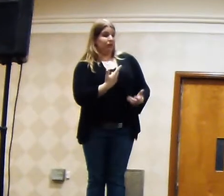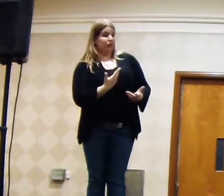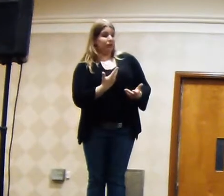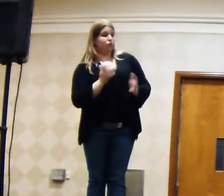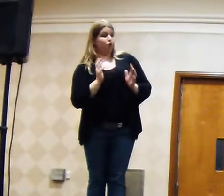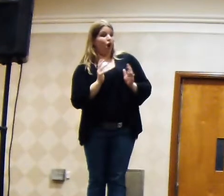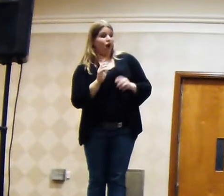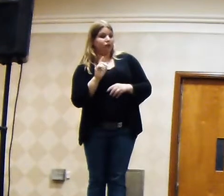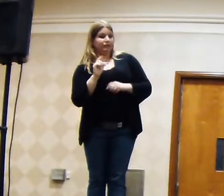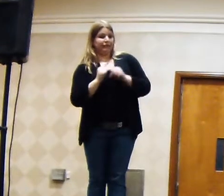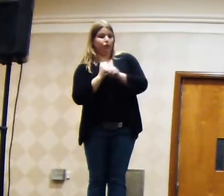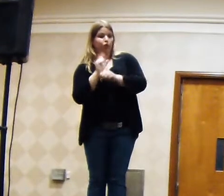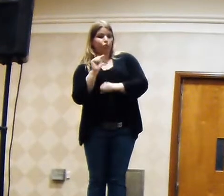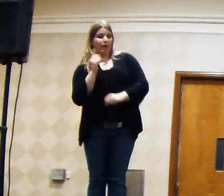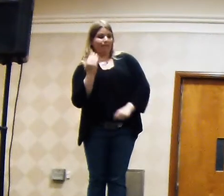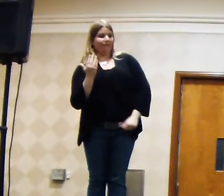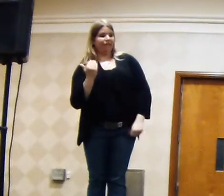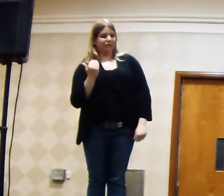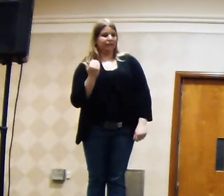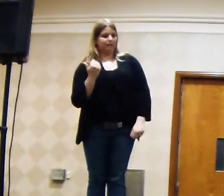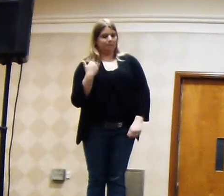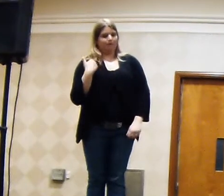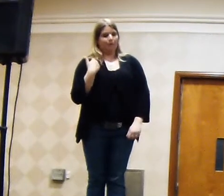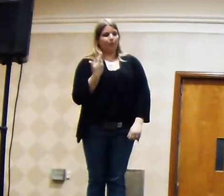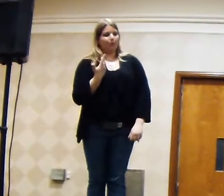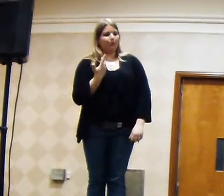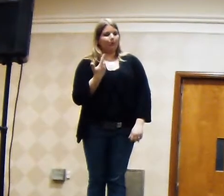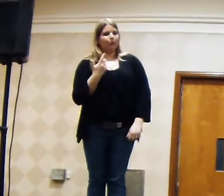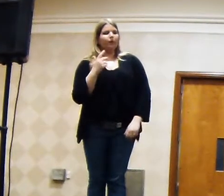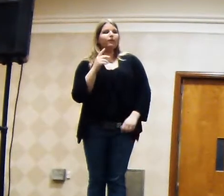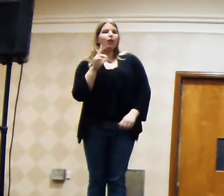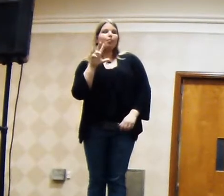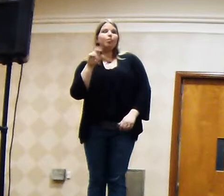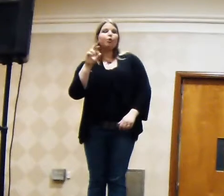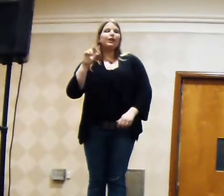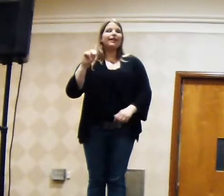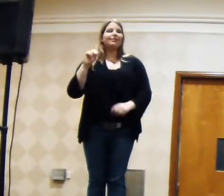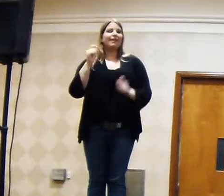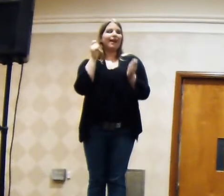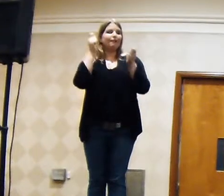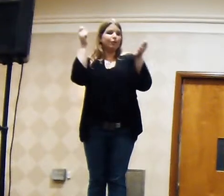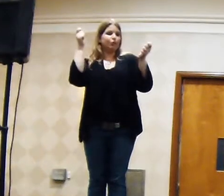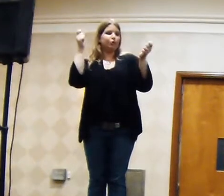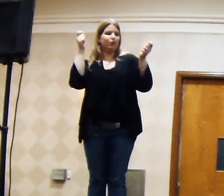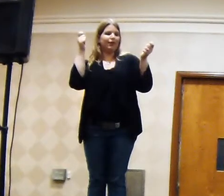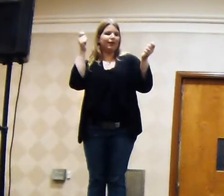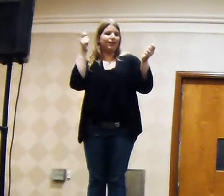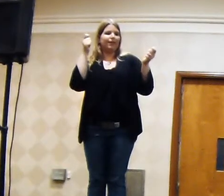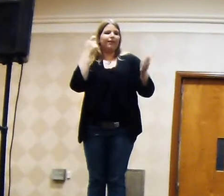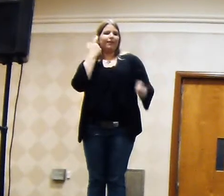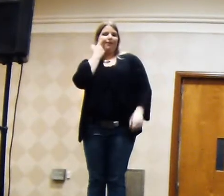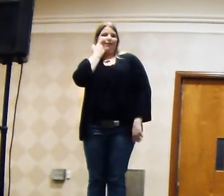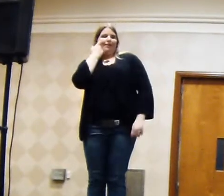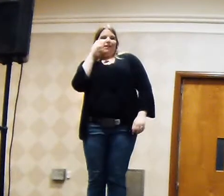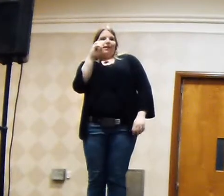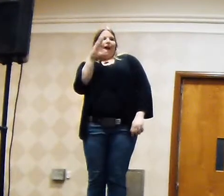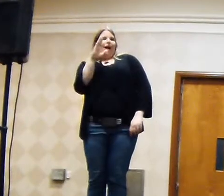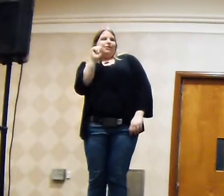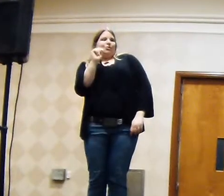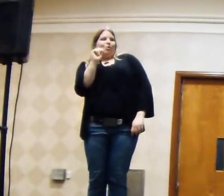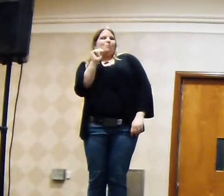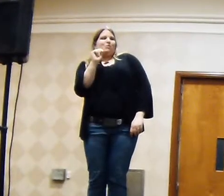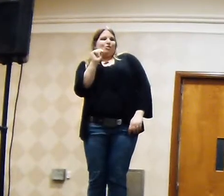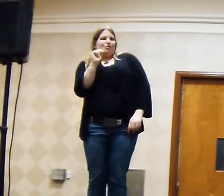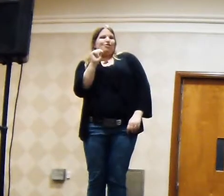2015 a couple times about the Back to the Future 30th anniversary, and in October, there was that the lead up to Back